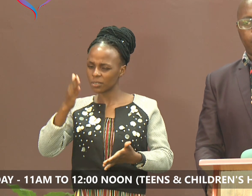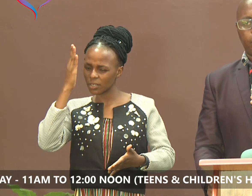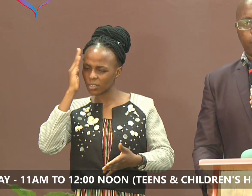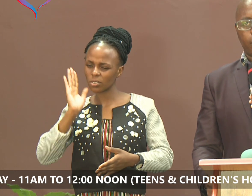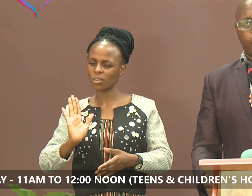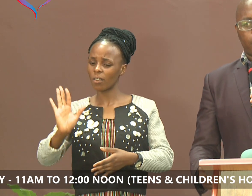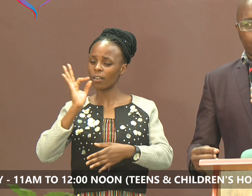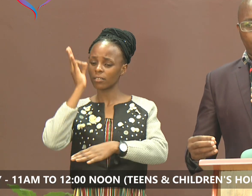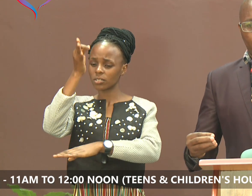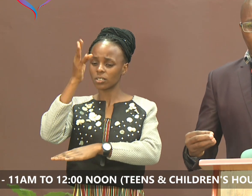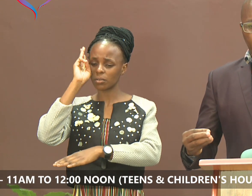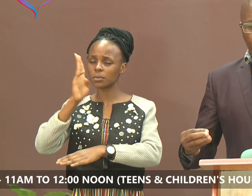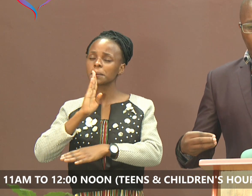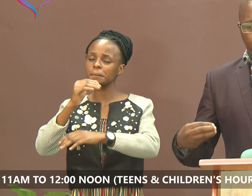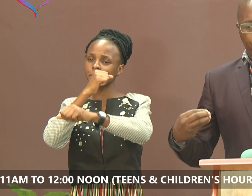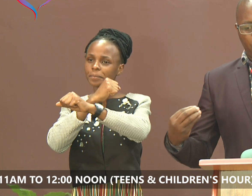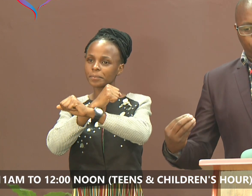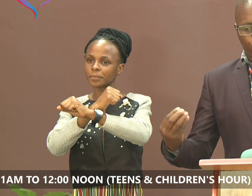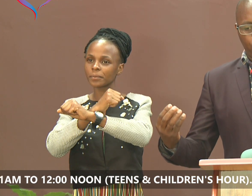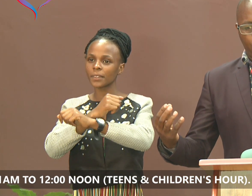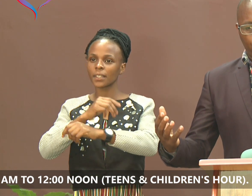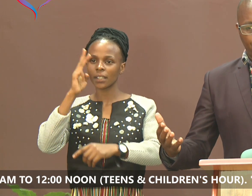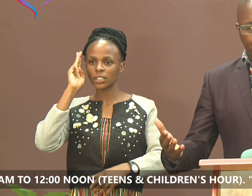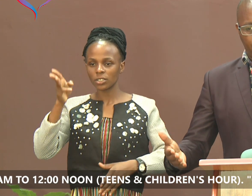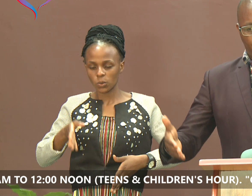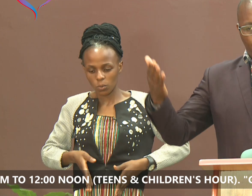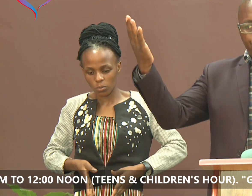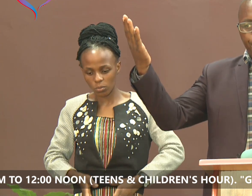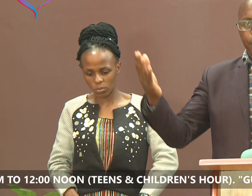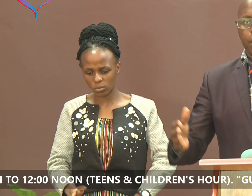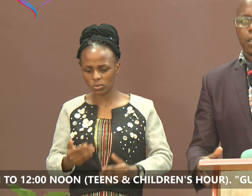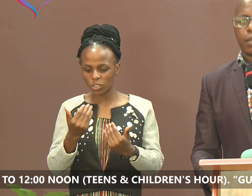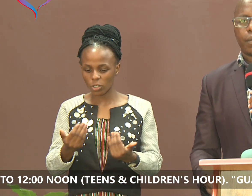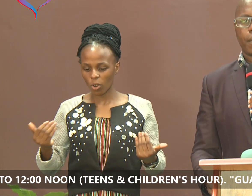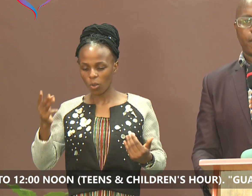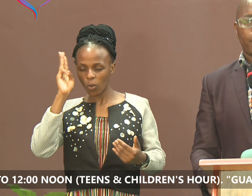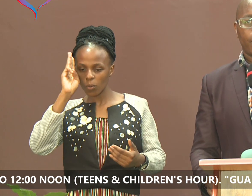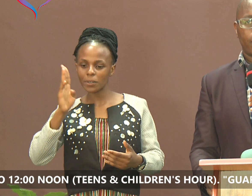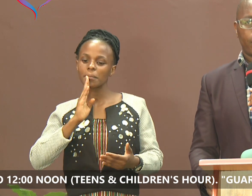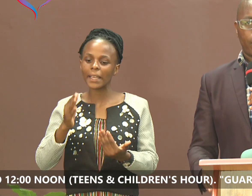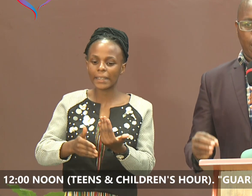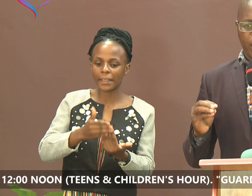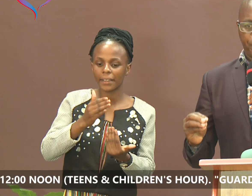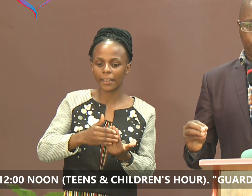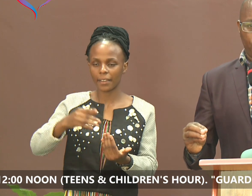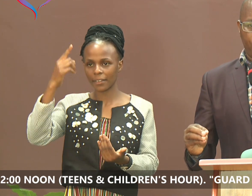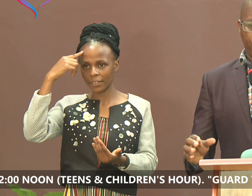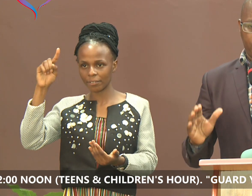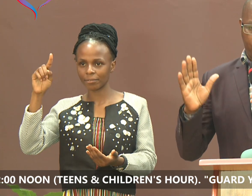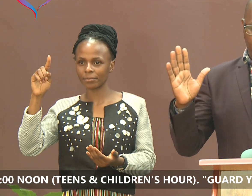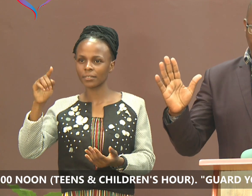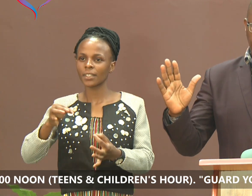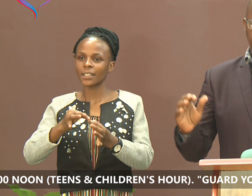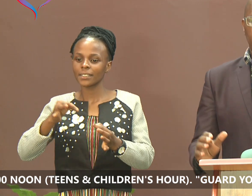kubanga manyi nti obulamu bwe bujja kubeerako obukuumi. She will give birth to children that will be secured. Nti ajja kuzaala abaana nga baliko obukuumi. Her spiritual life